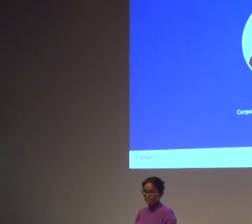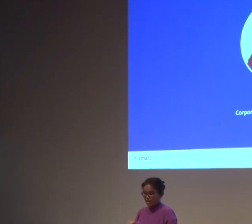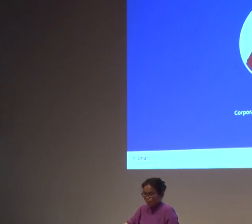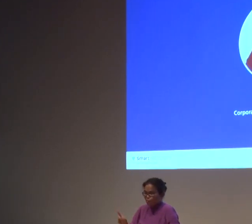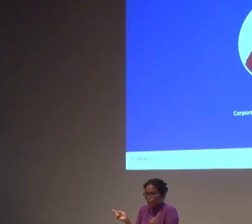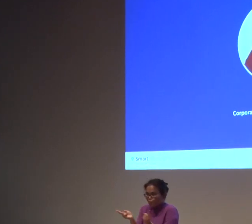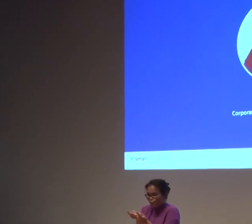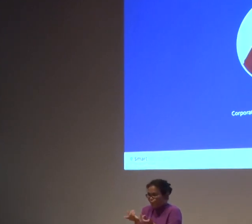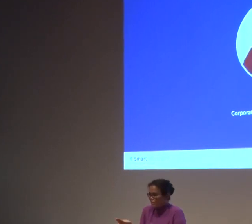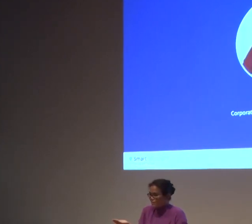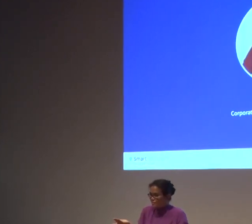to those screen readers.